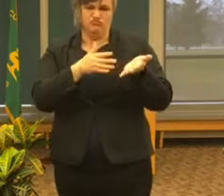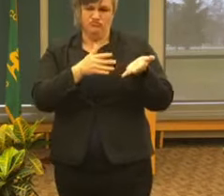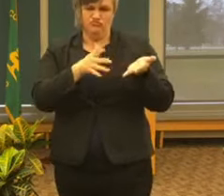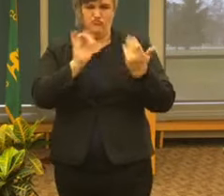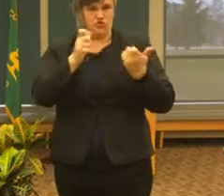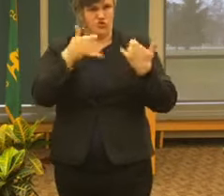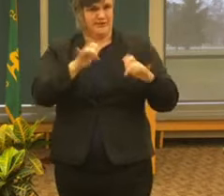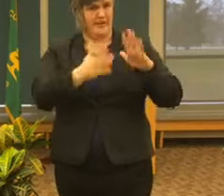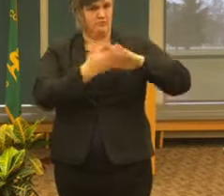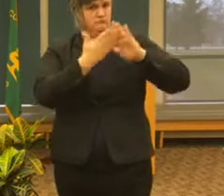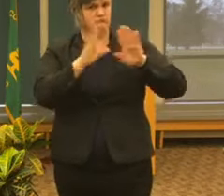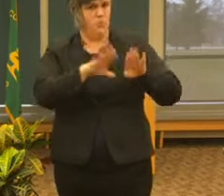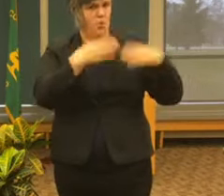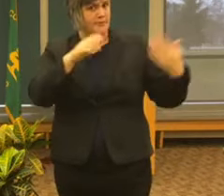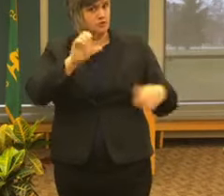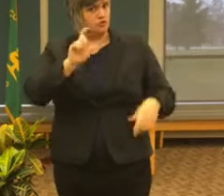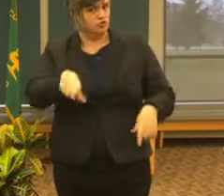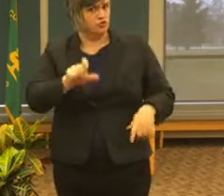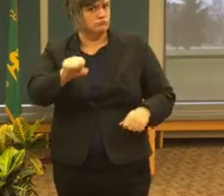should remain open.